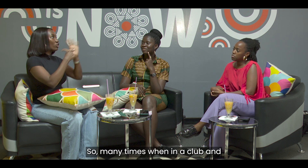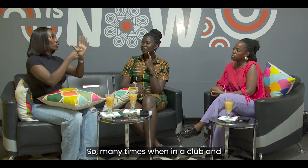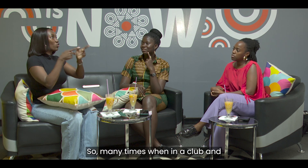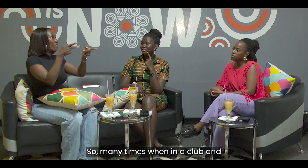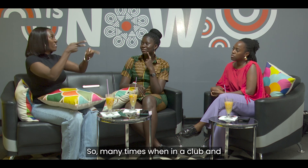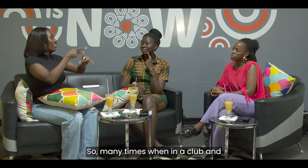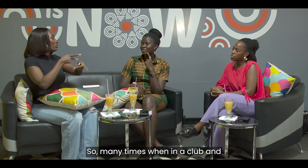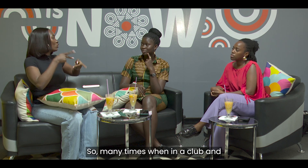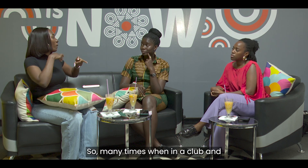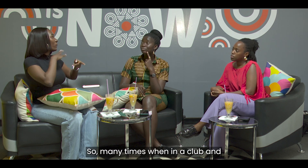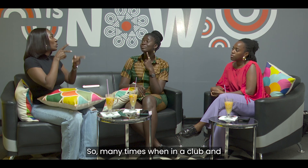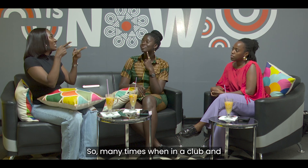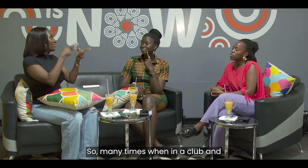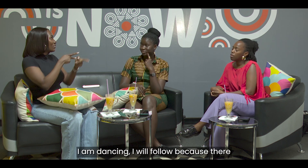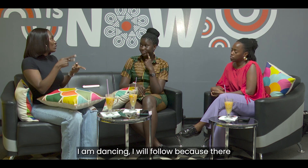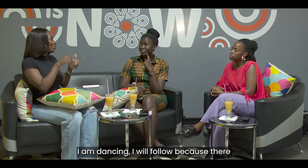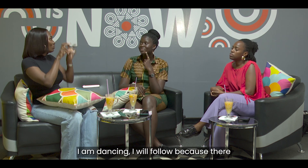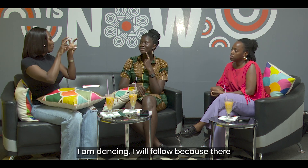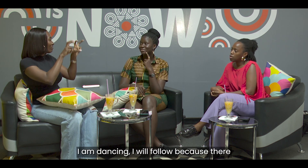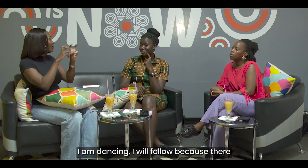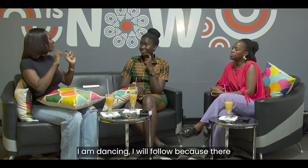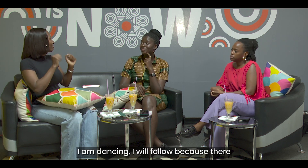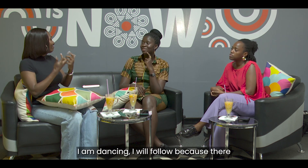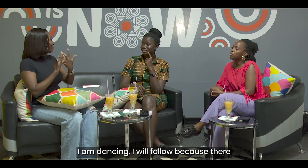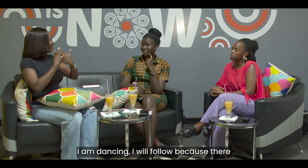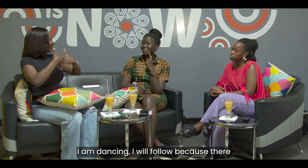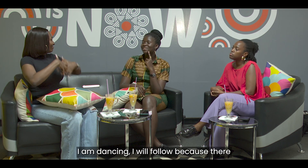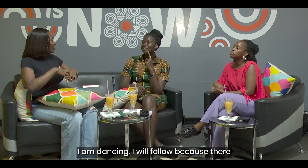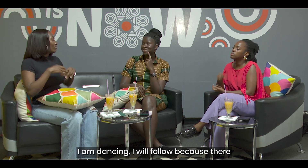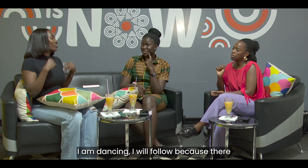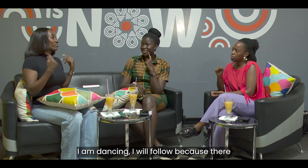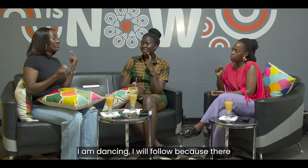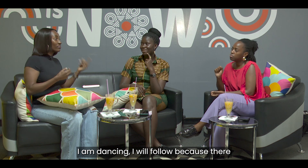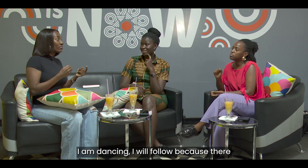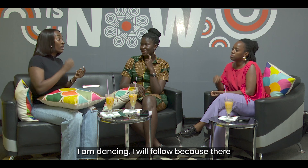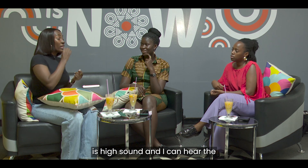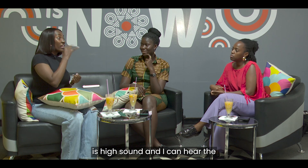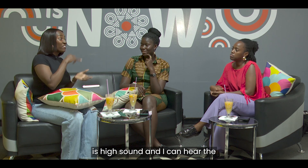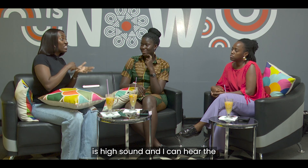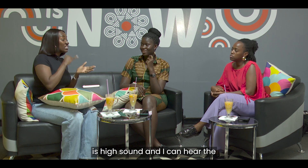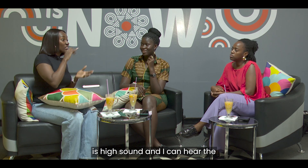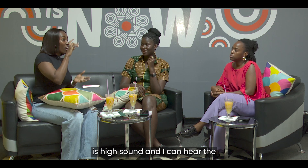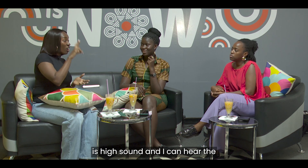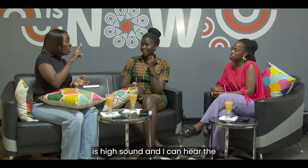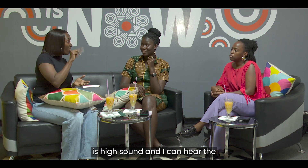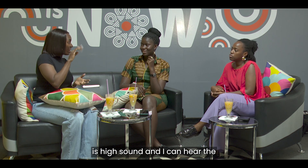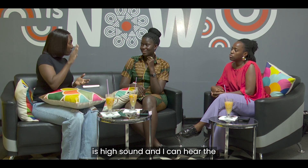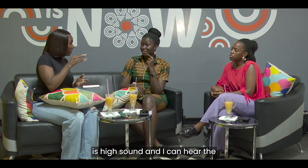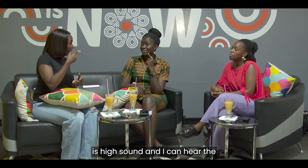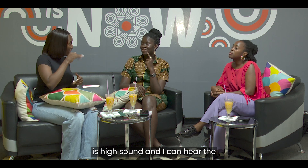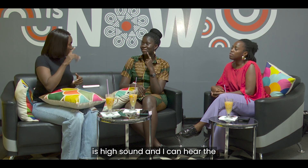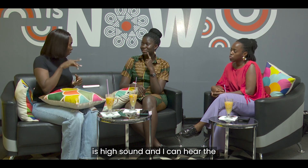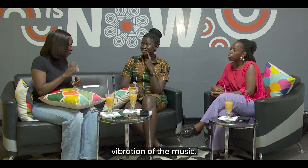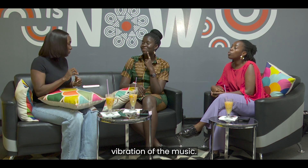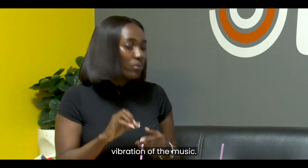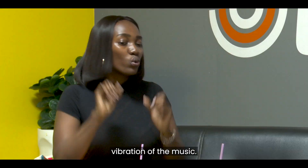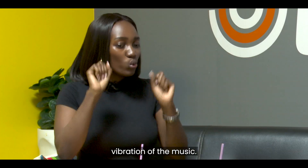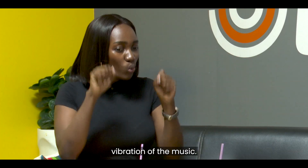when in a club and I am dancing, I will follow because there is high sound and I can hear the vibration of